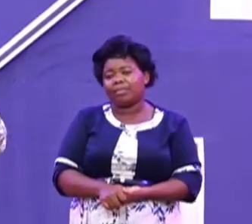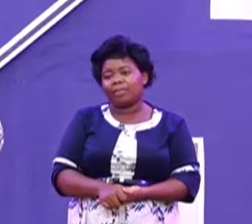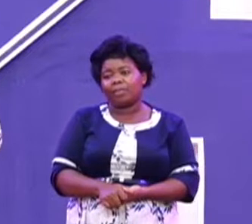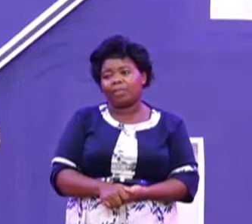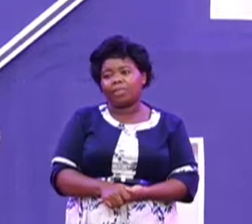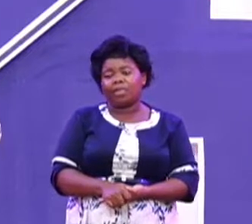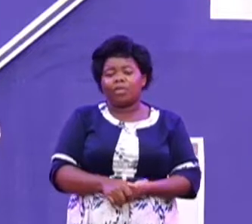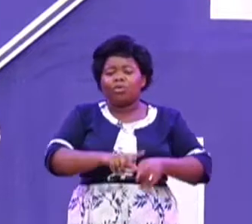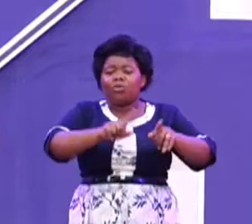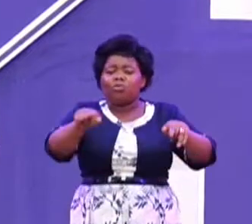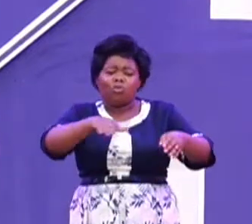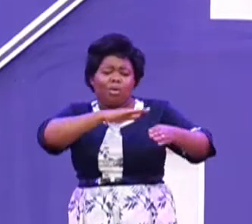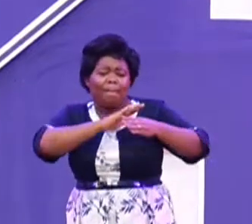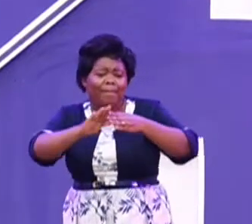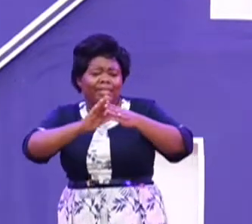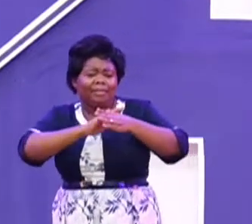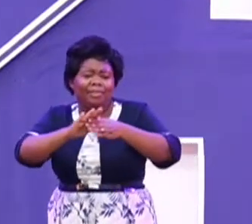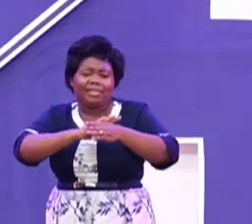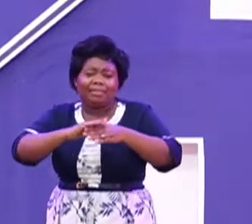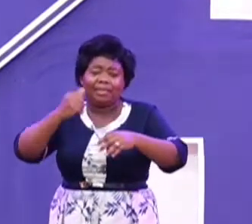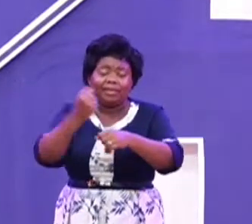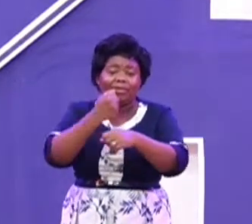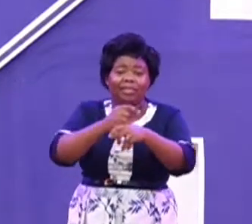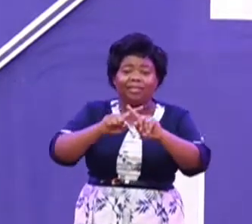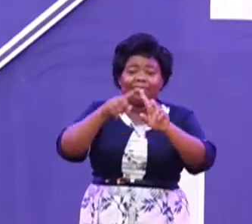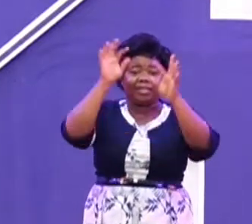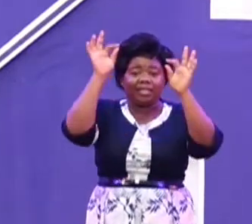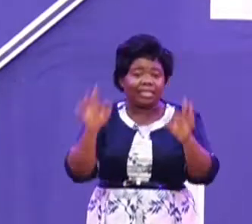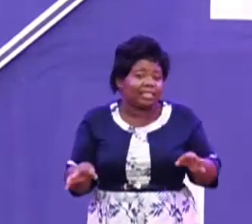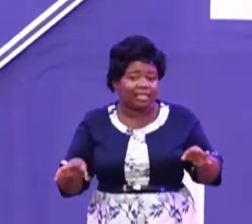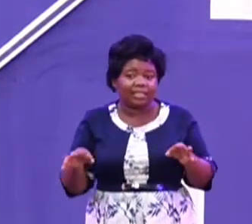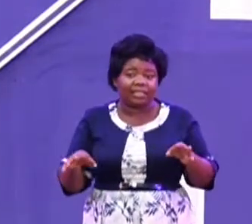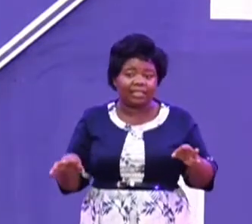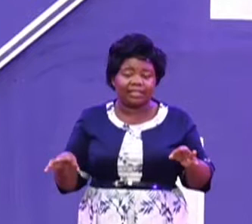We are busy in so many things. Tuli busy tukola ebintu birala bingi nnyo.